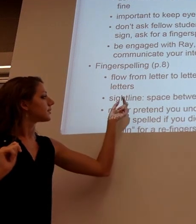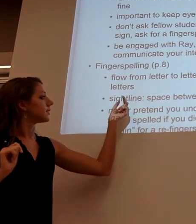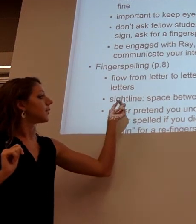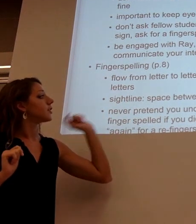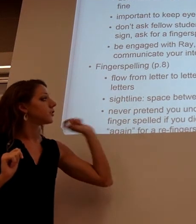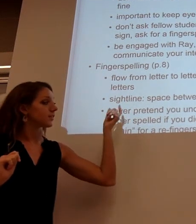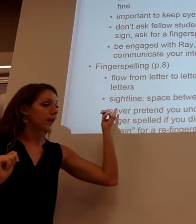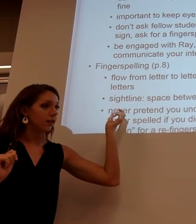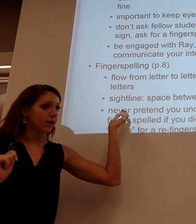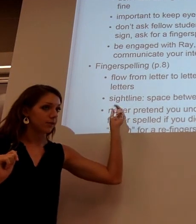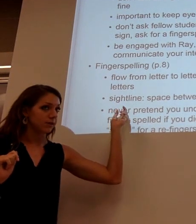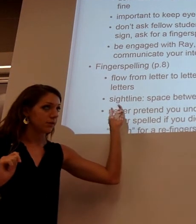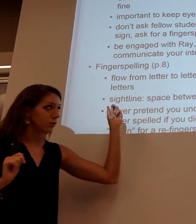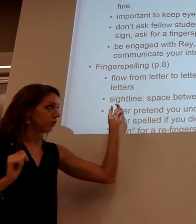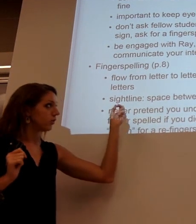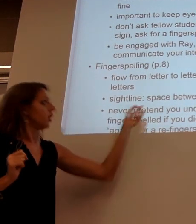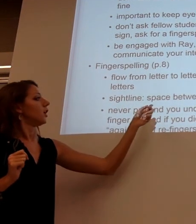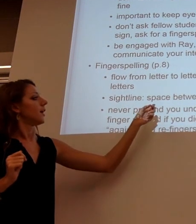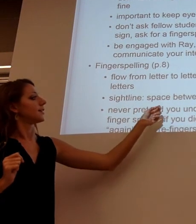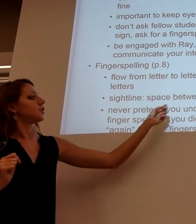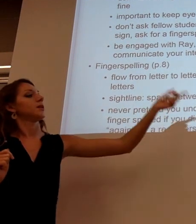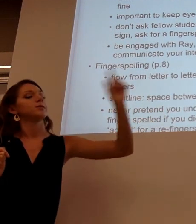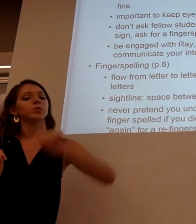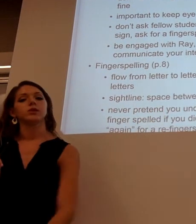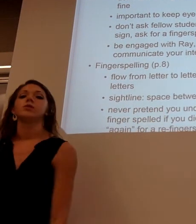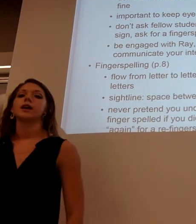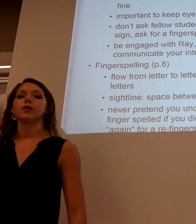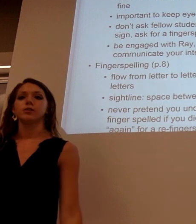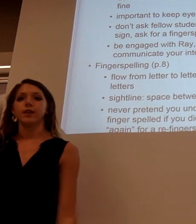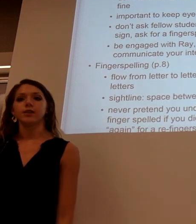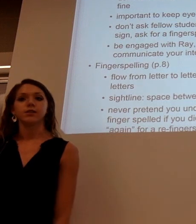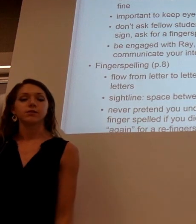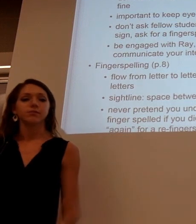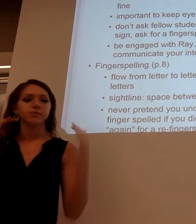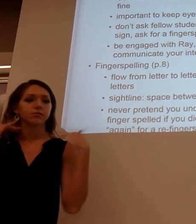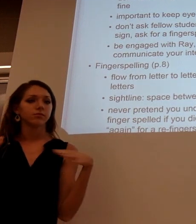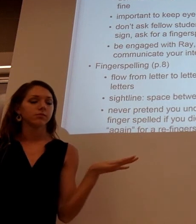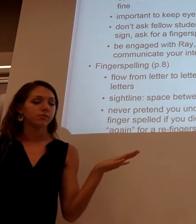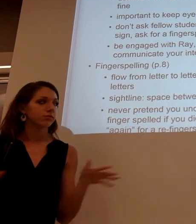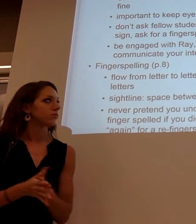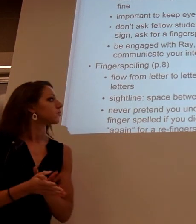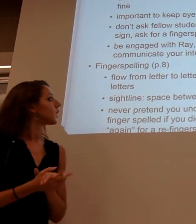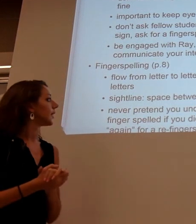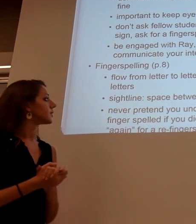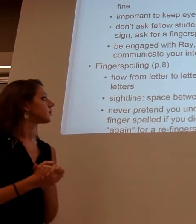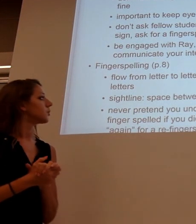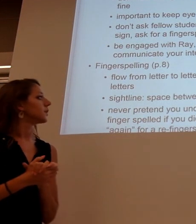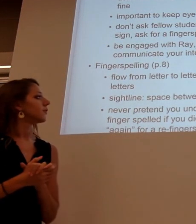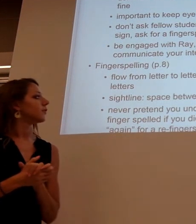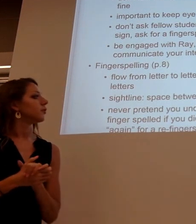The definition for sight lines, this is important. It's the space between two sign or space. That's going to be a fill in the